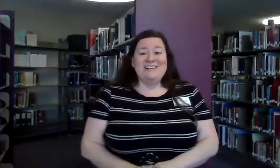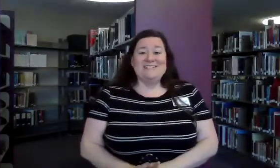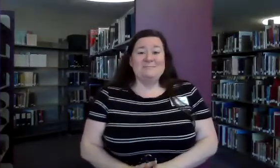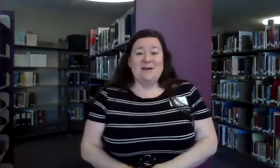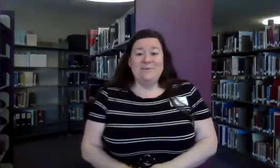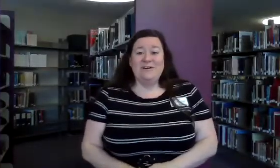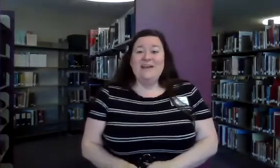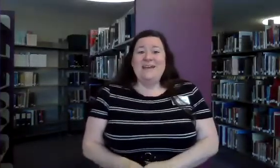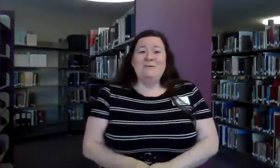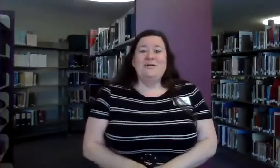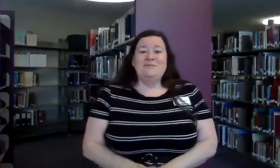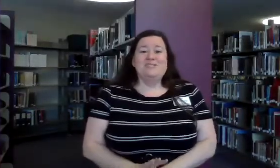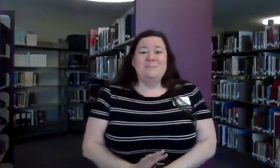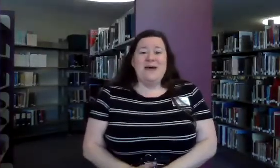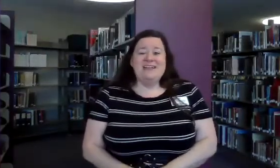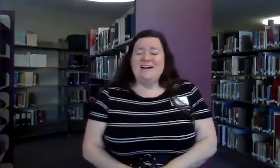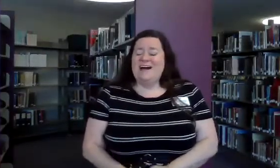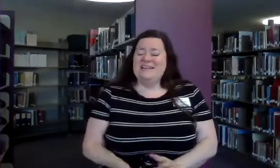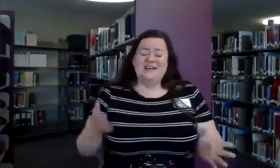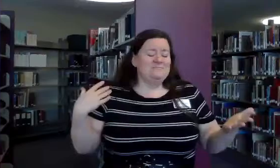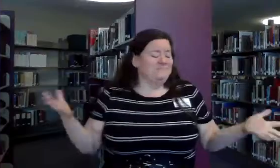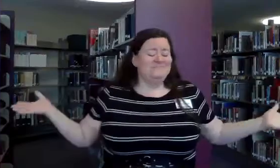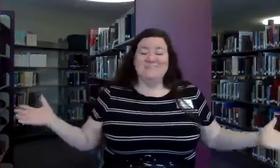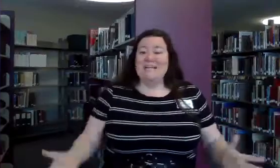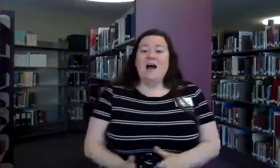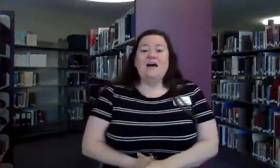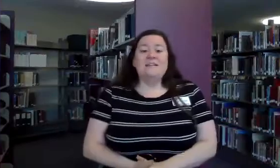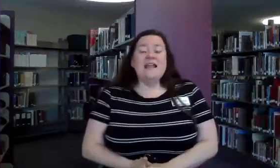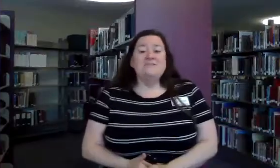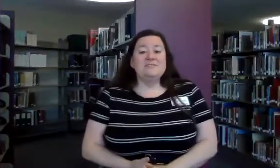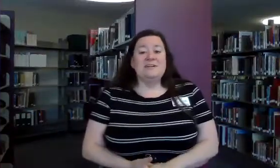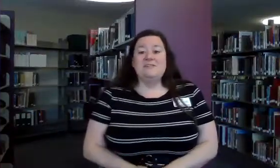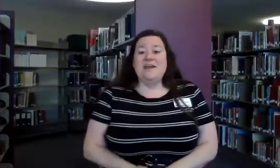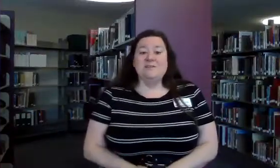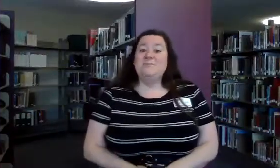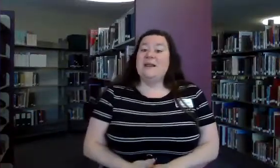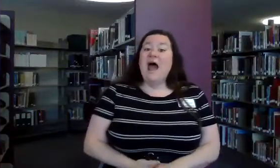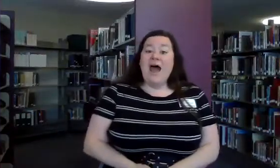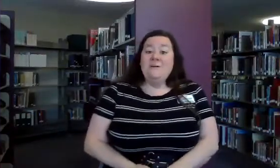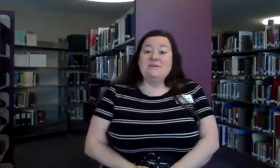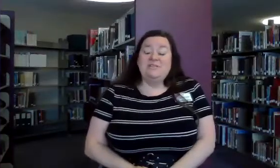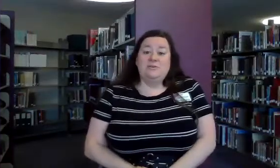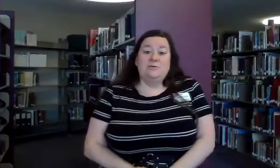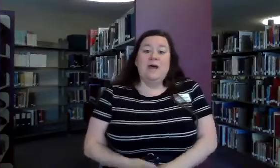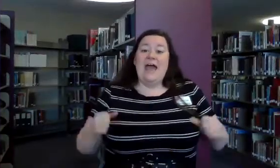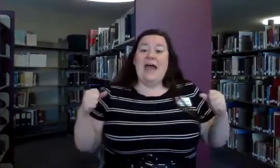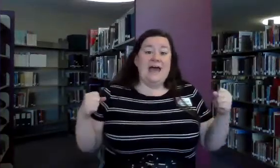in September. It will, of course, depend on a lot of different things, but I miss you,